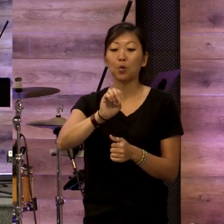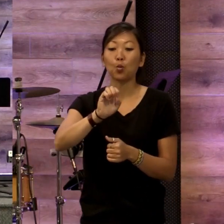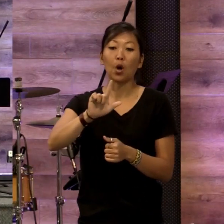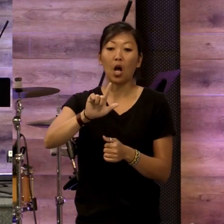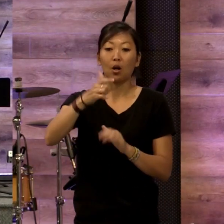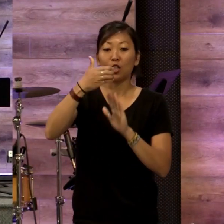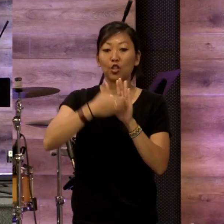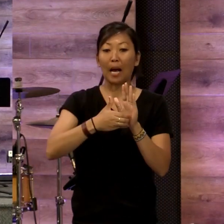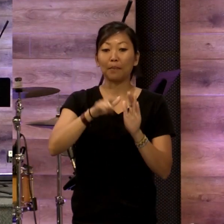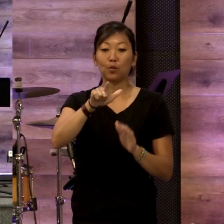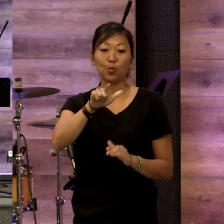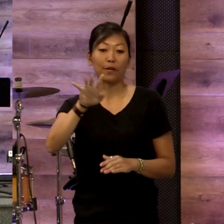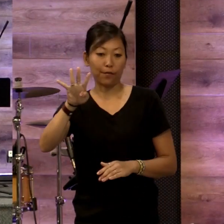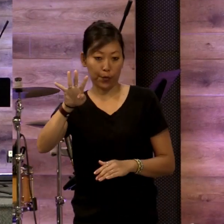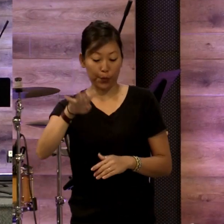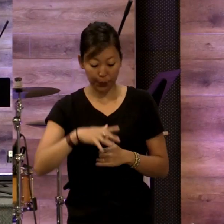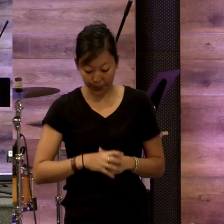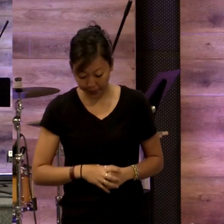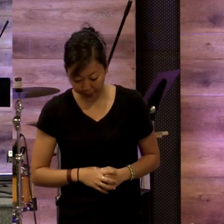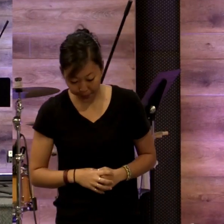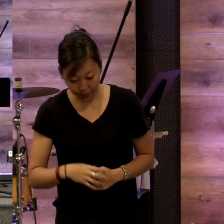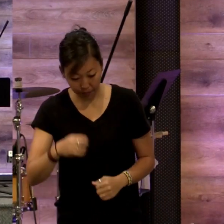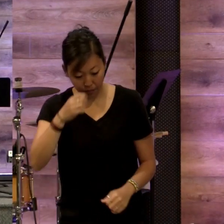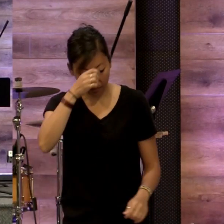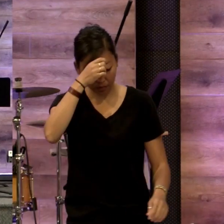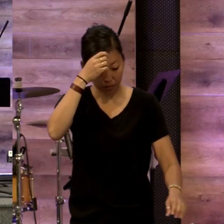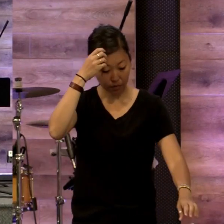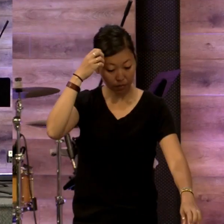We on? Okay.